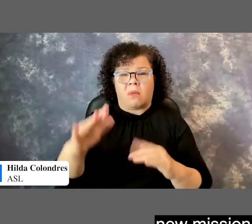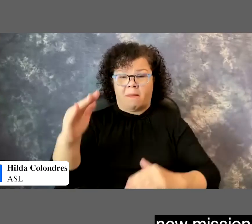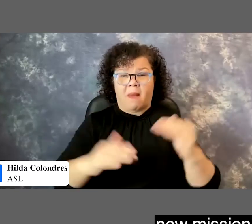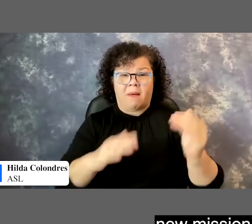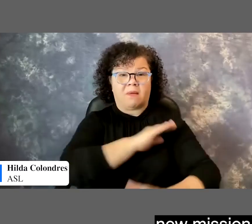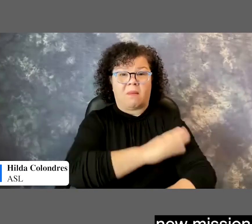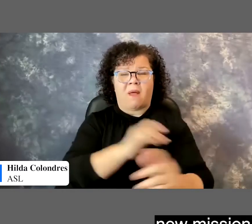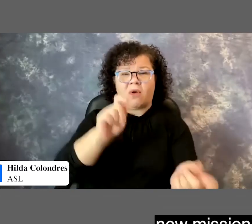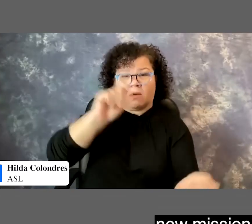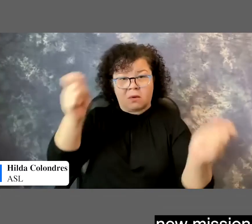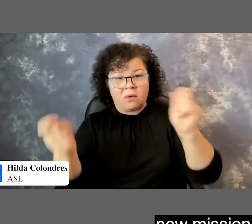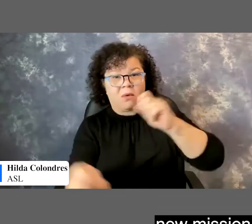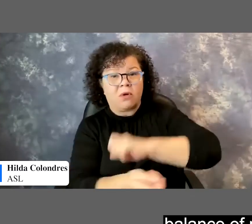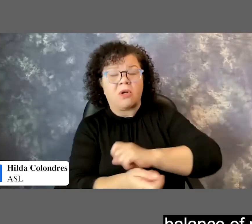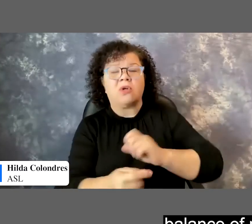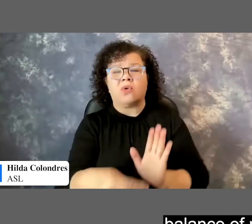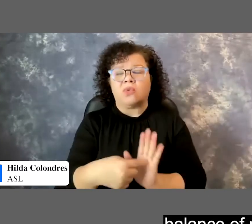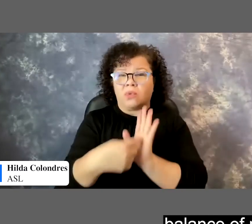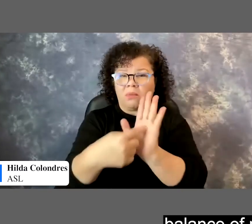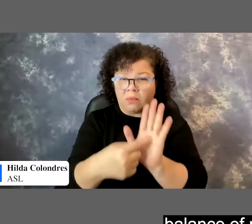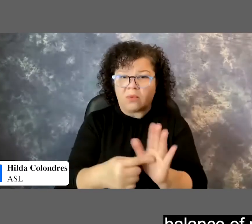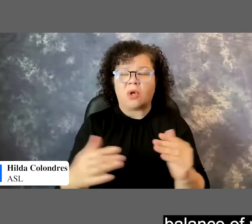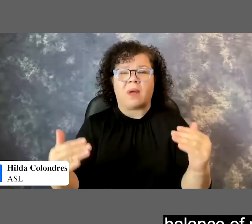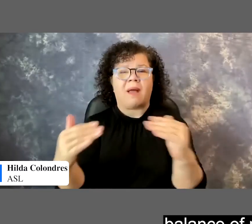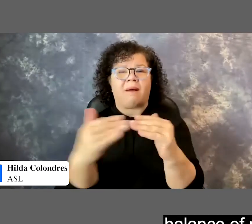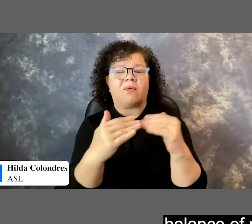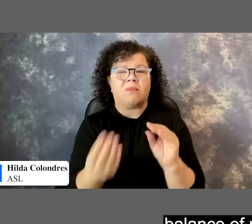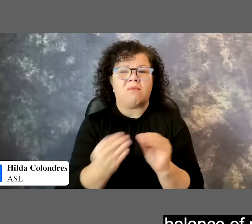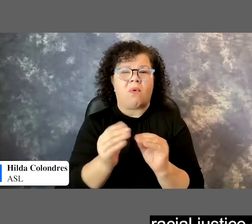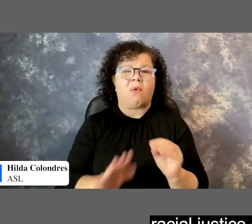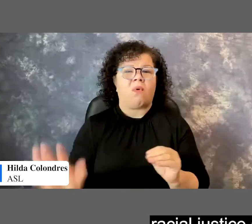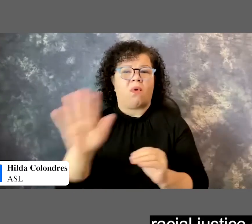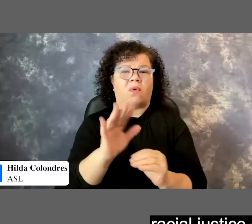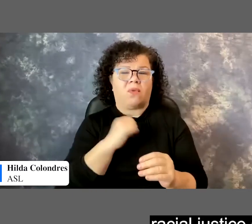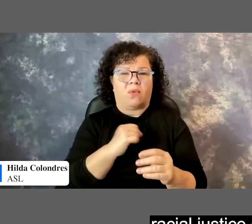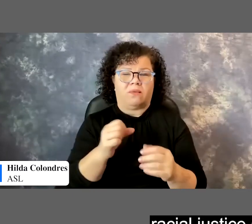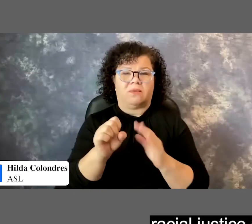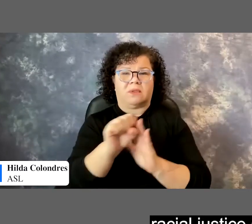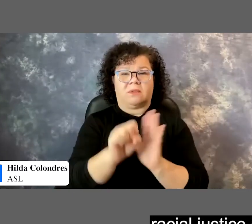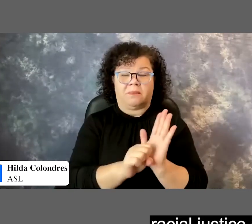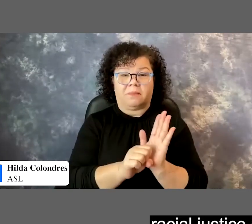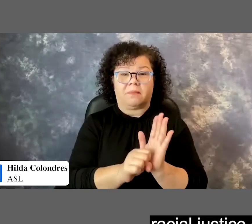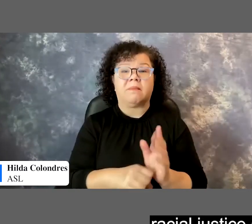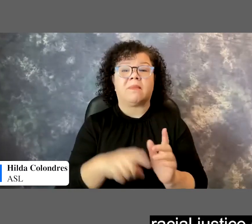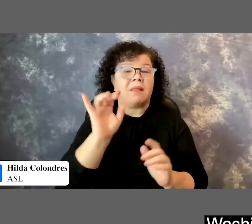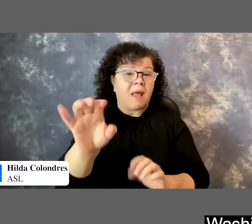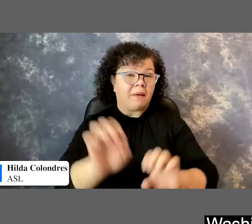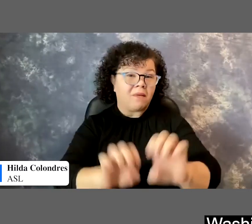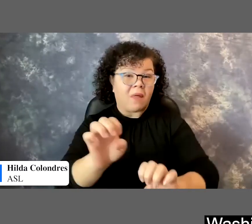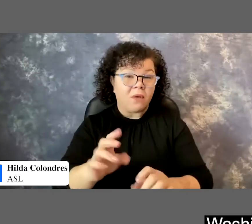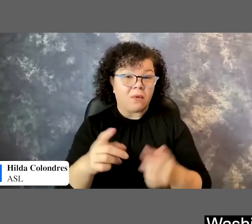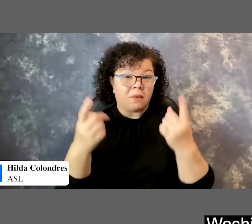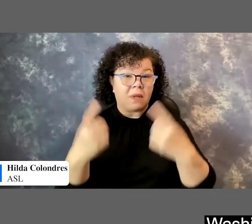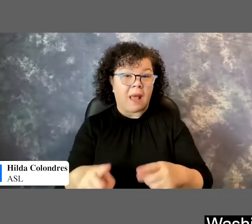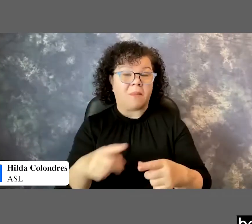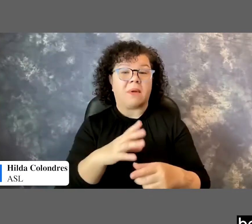ensure racial justice and equity across Washington and beyond. This evaluation was conducted and